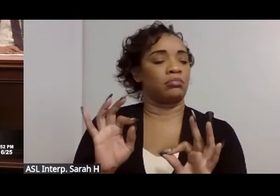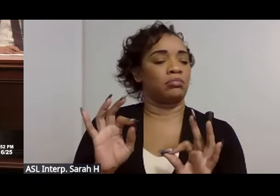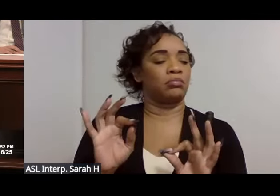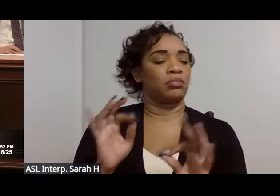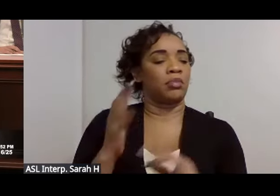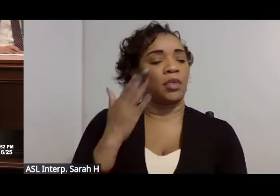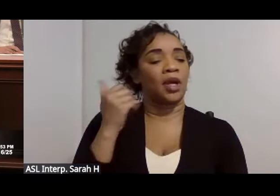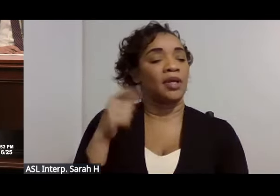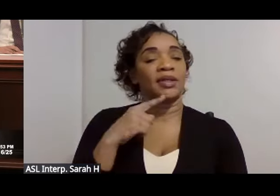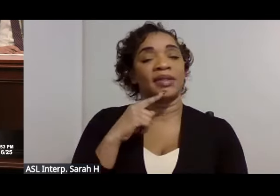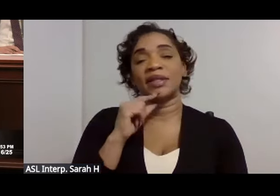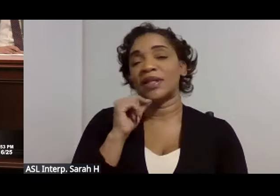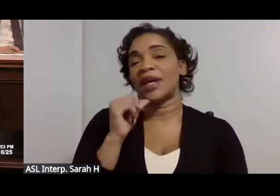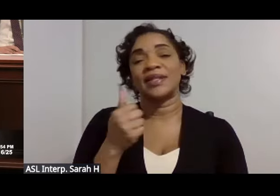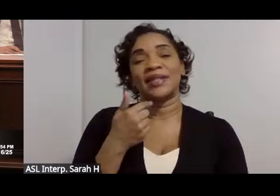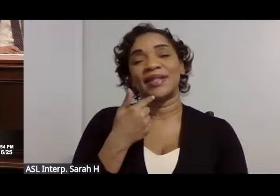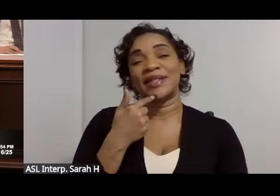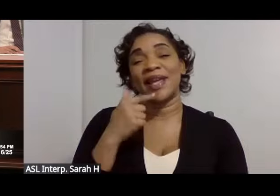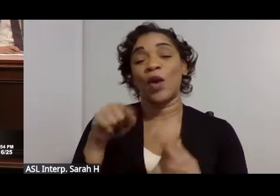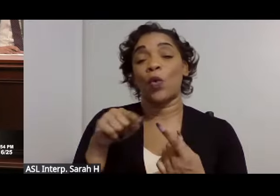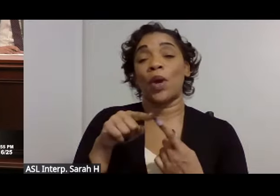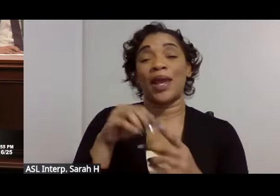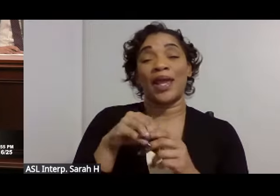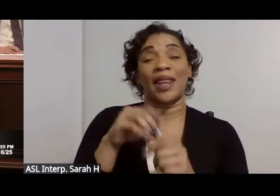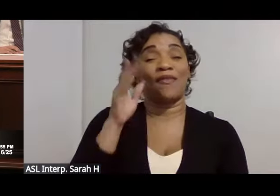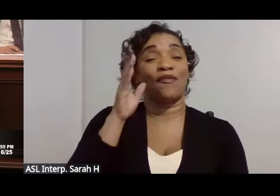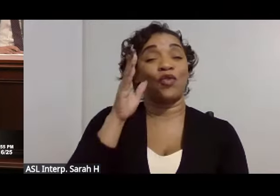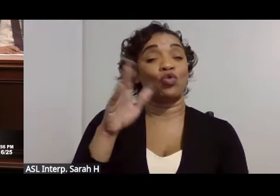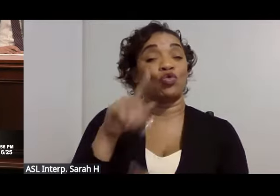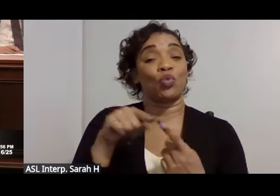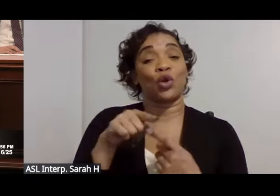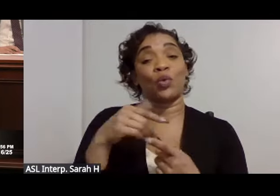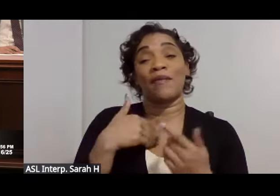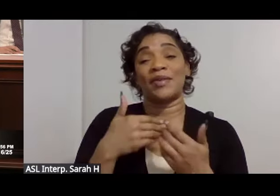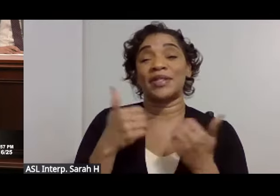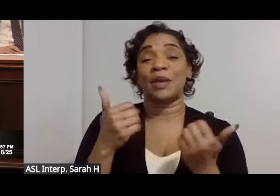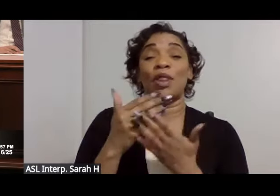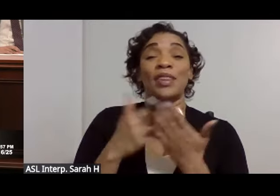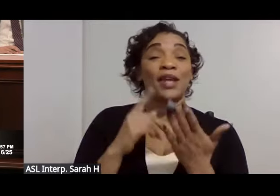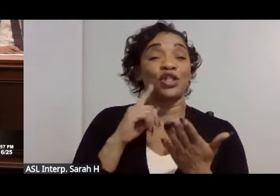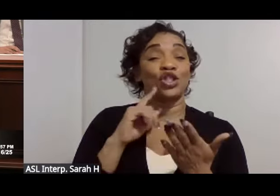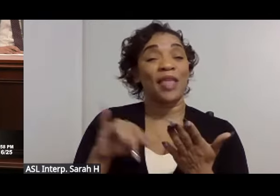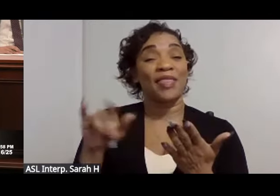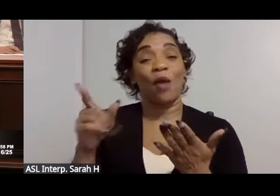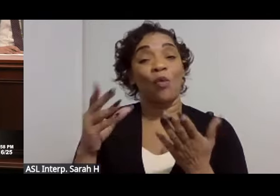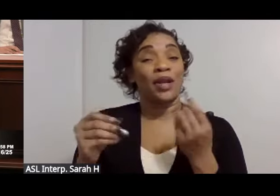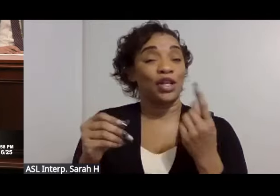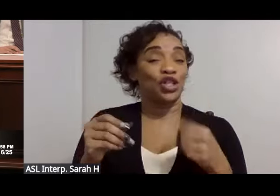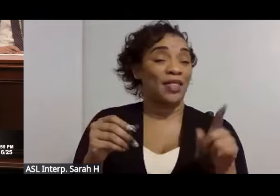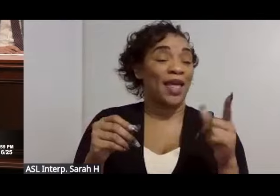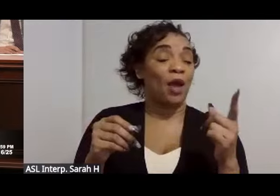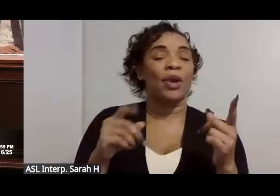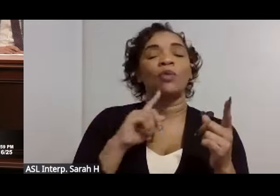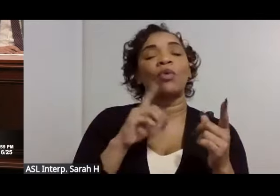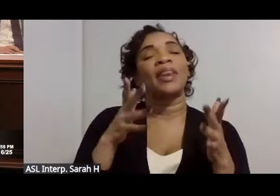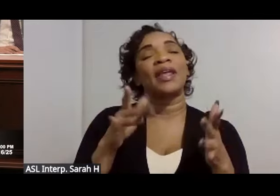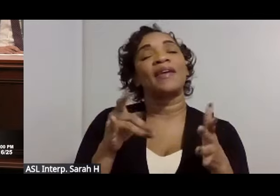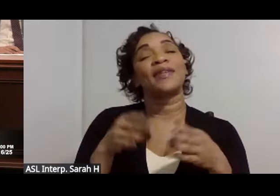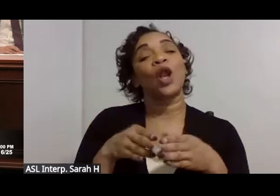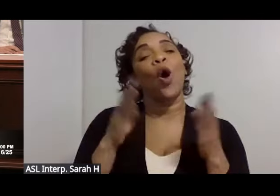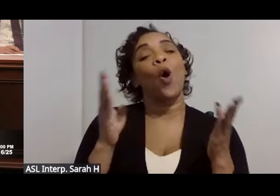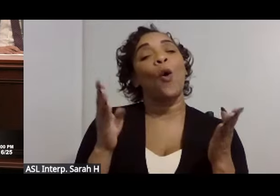future, when you have a separate federal list, check that list as well as this list. It leaves it open because it